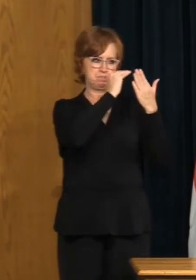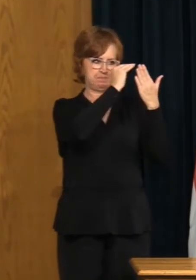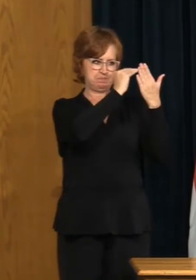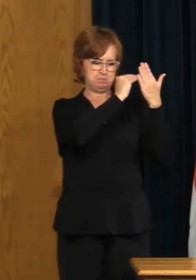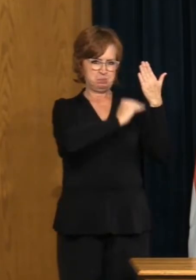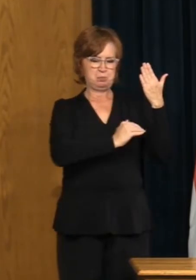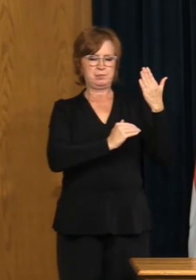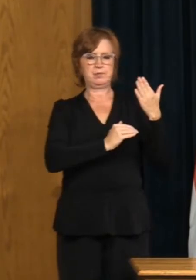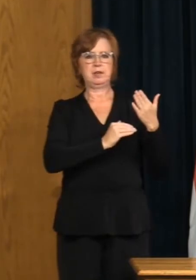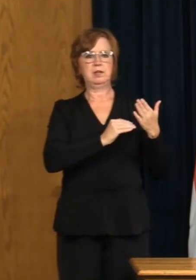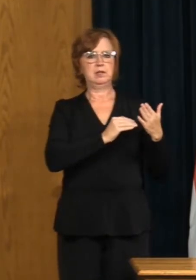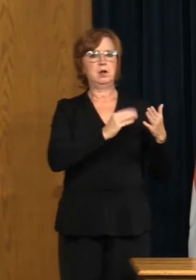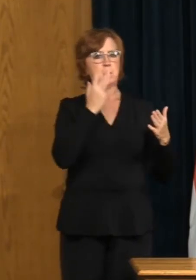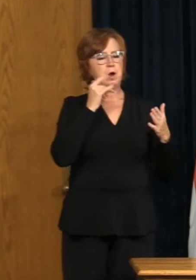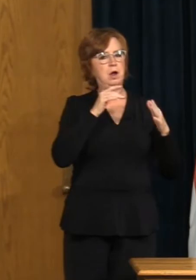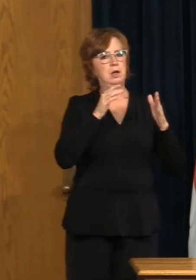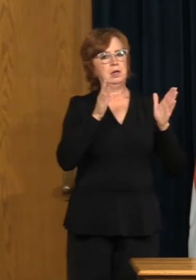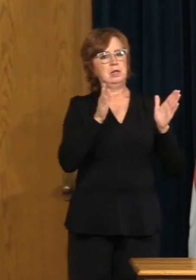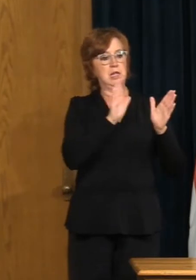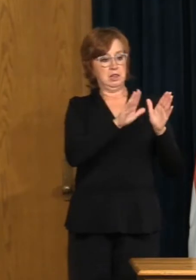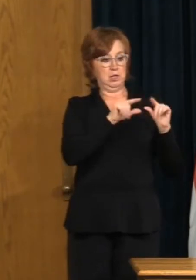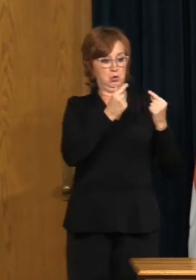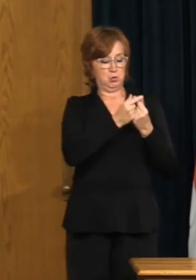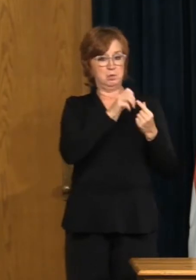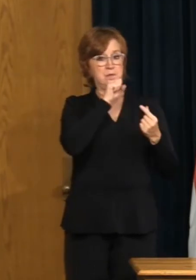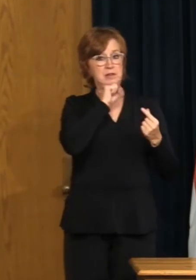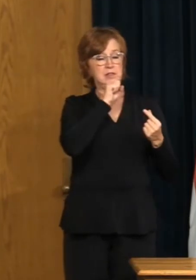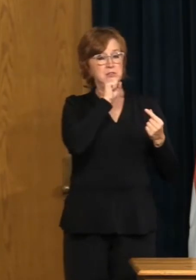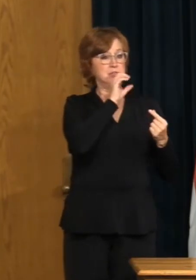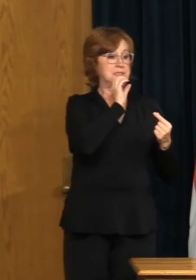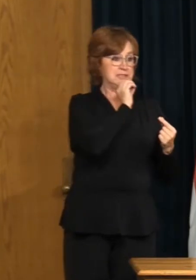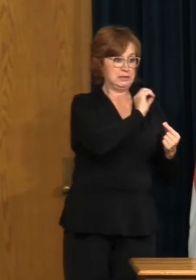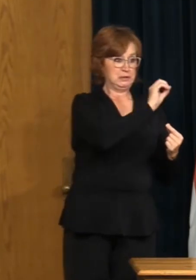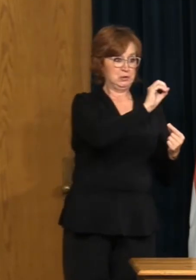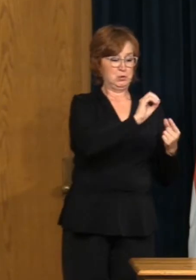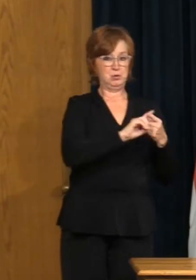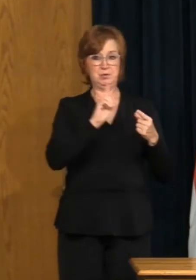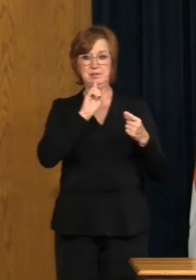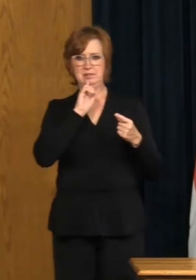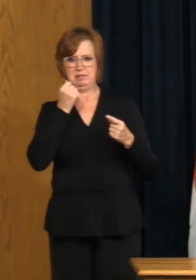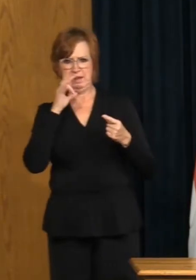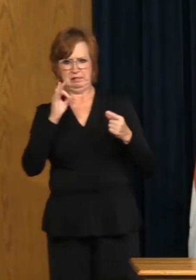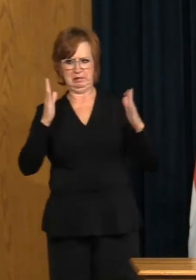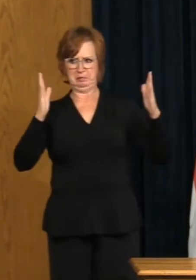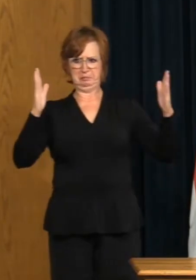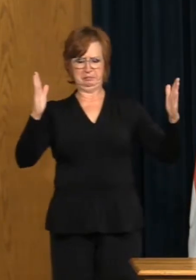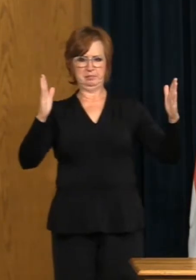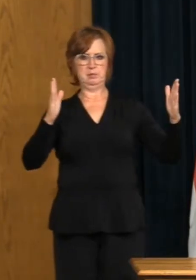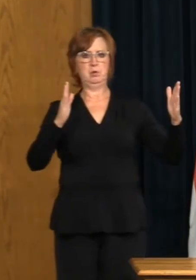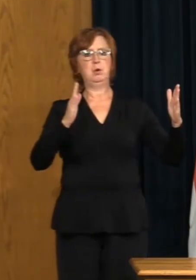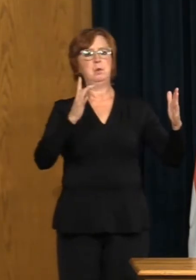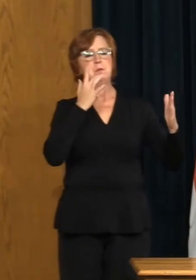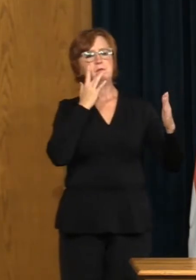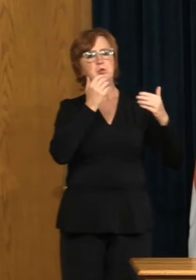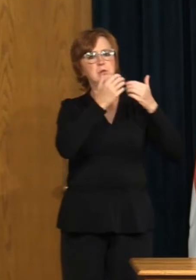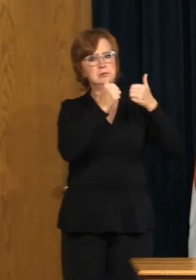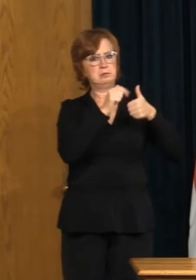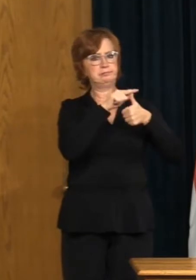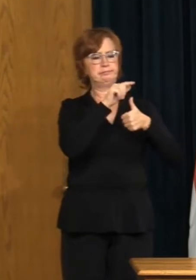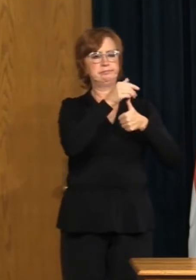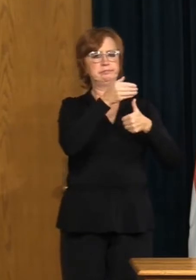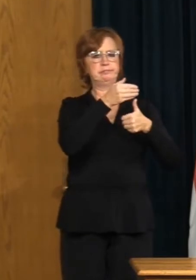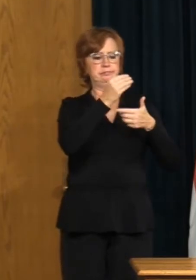those age groups, and what is the exposure setting? Is it within school, within community? Because after school activities may also pick